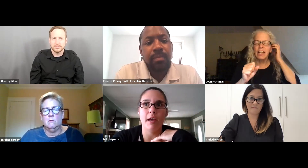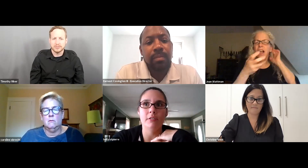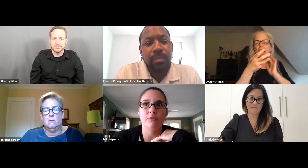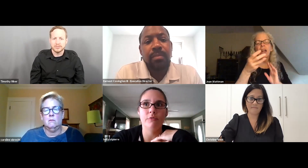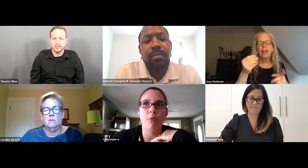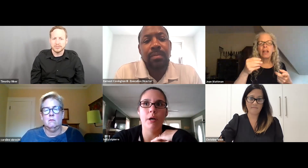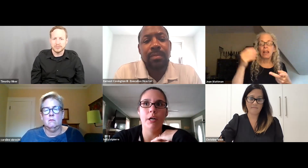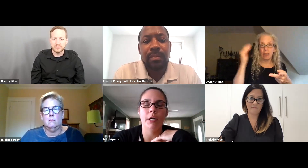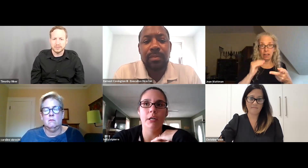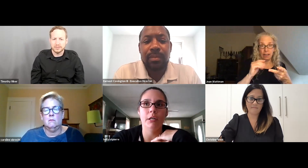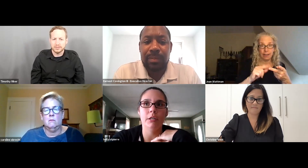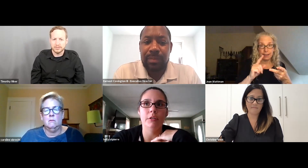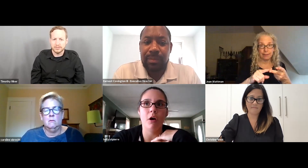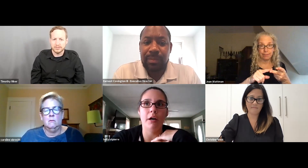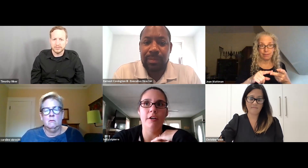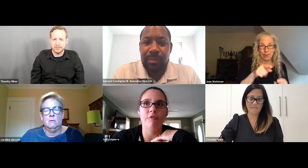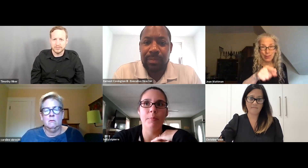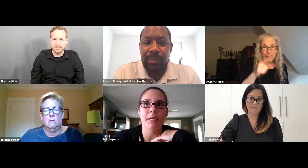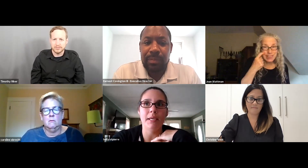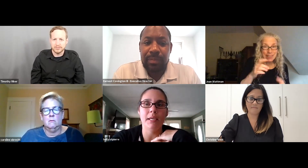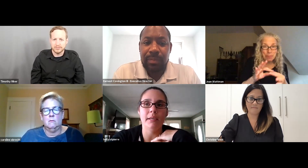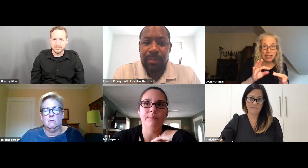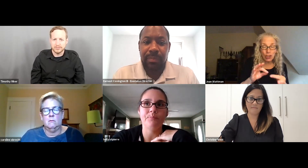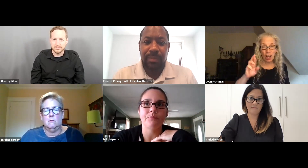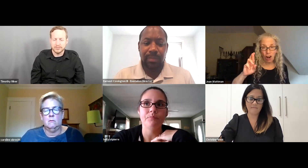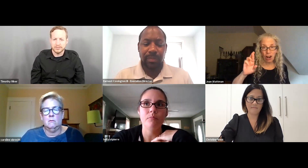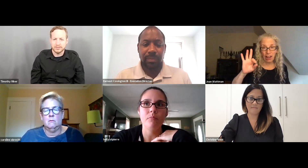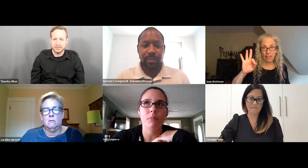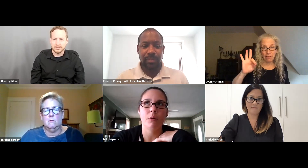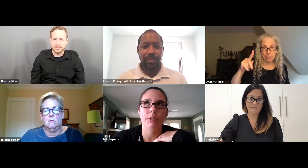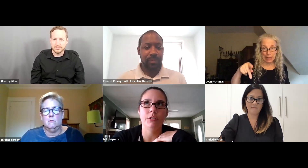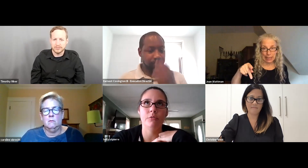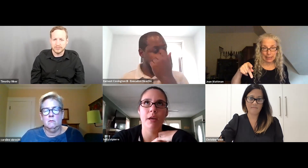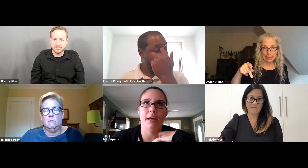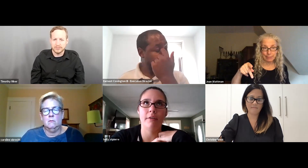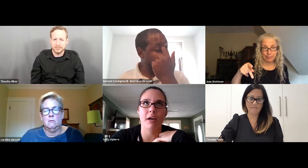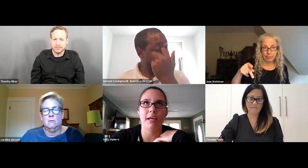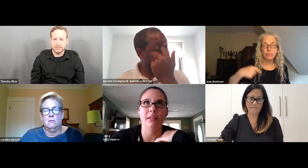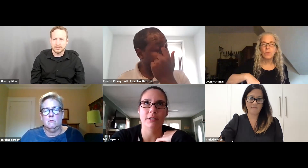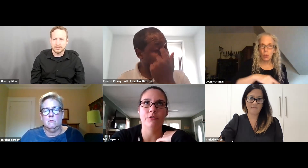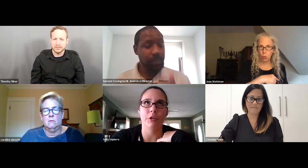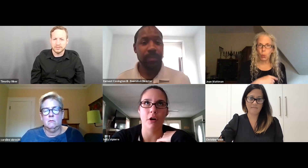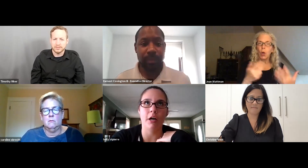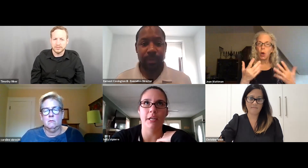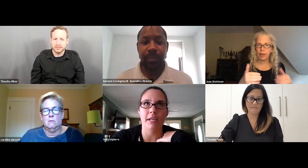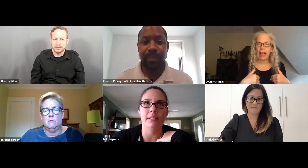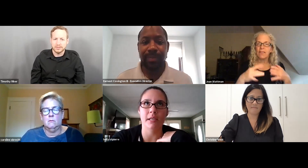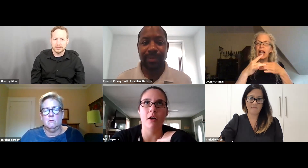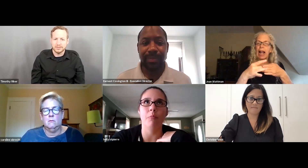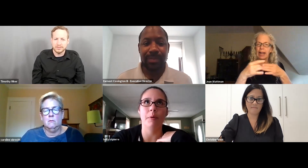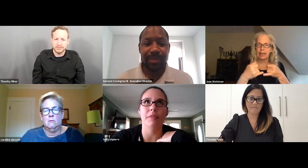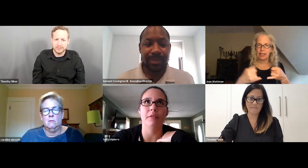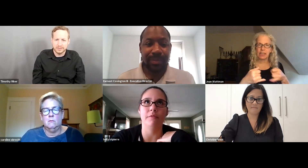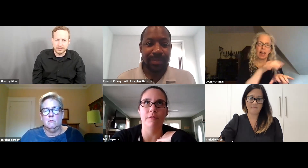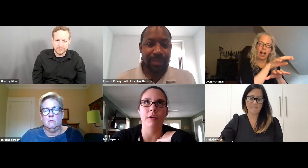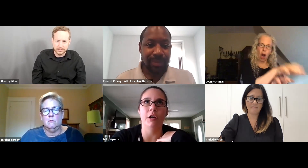And as for the RFP, we do have guidelines for CART and